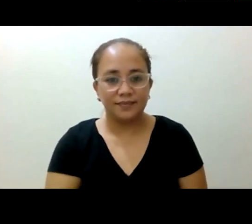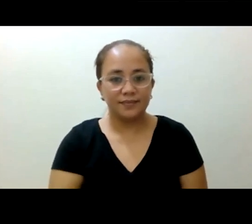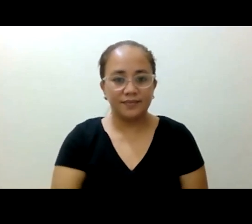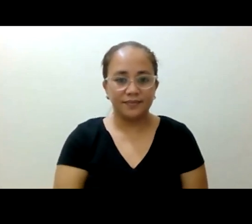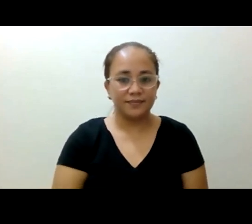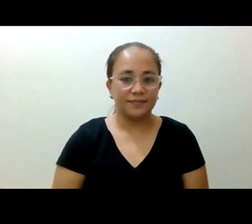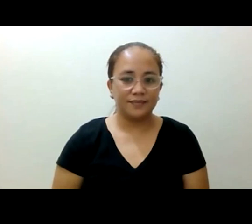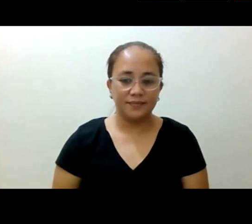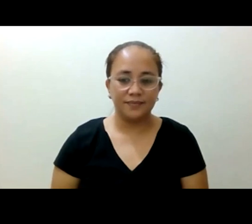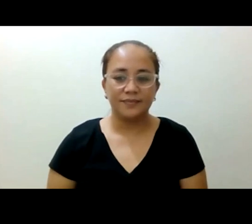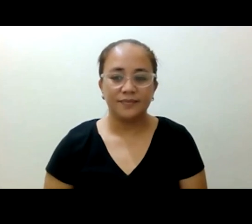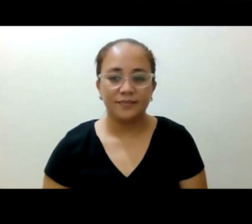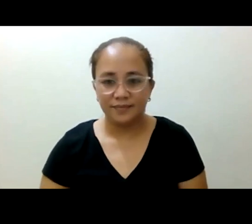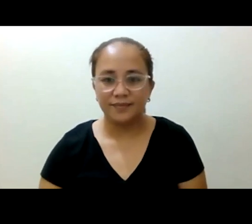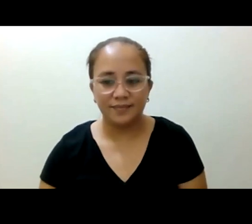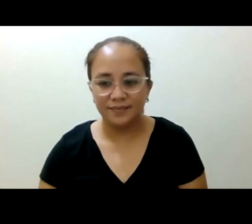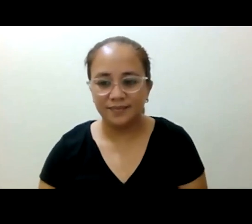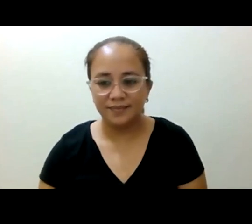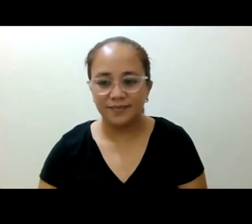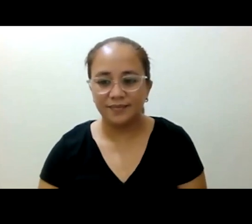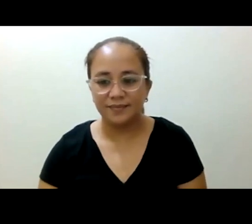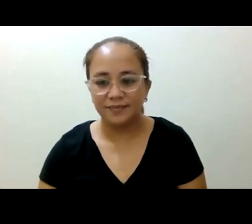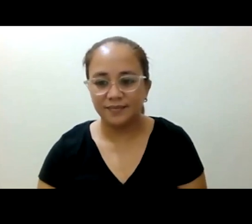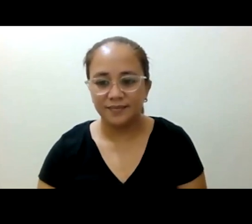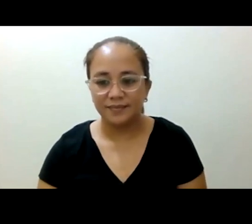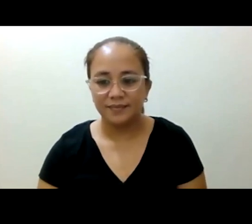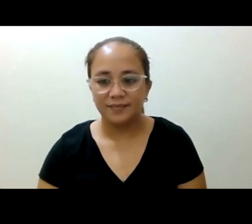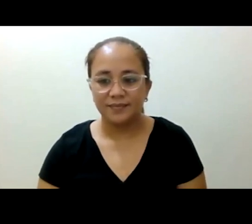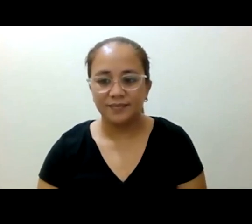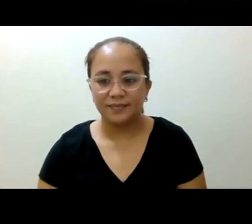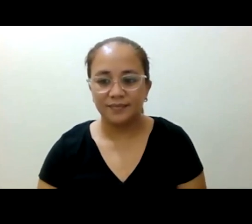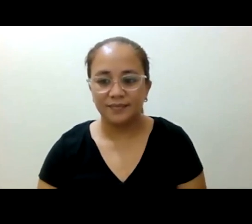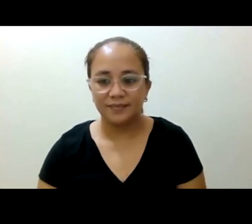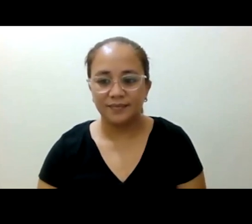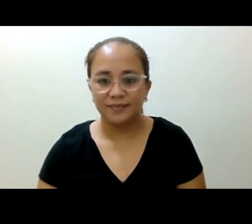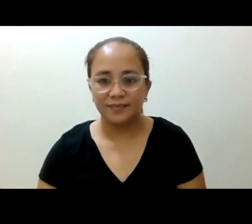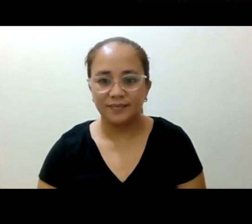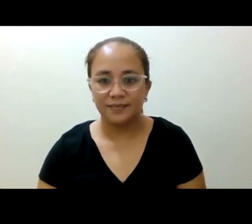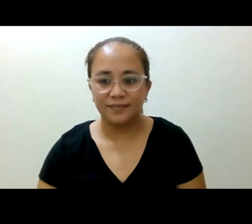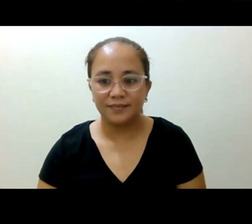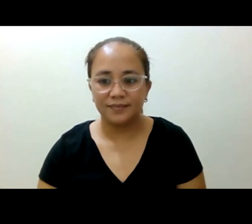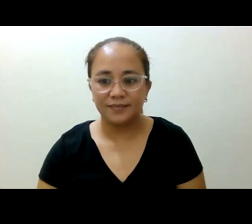We have some thumbs up and some people are still not speaking.